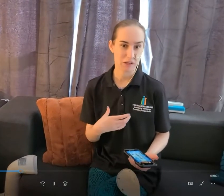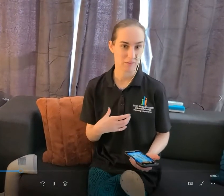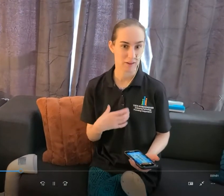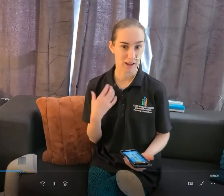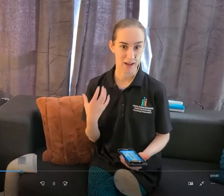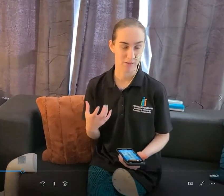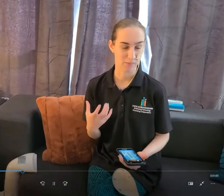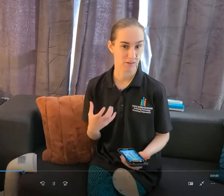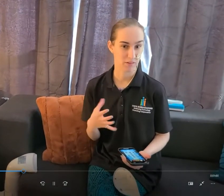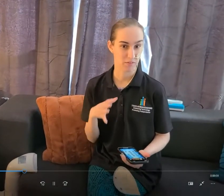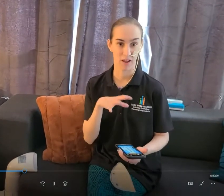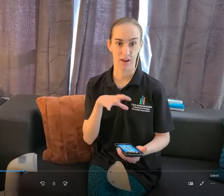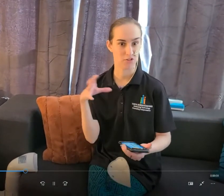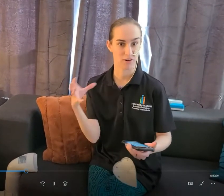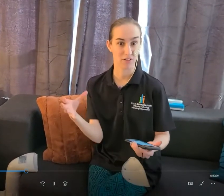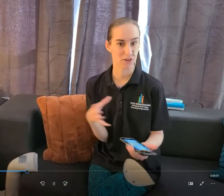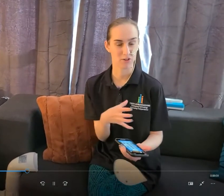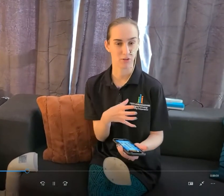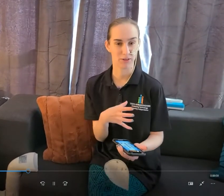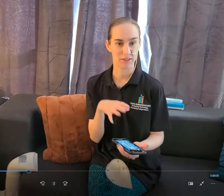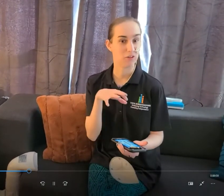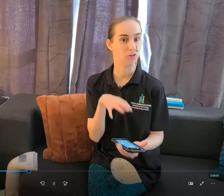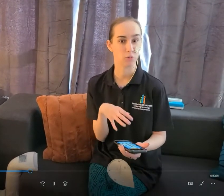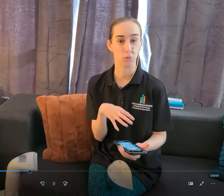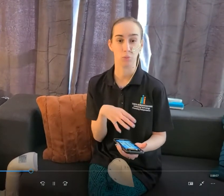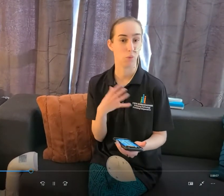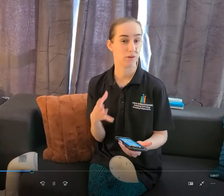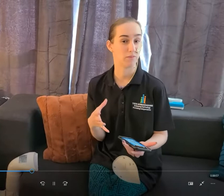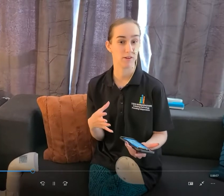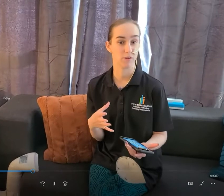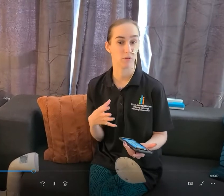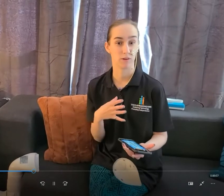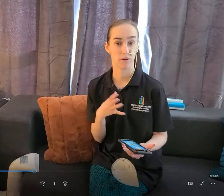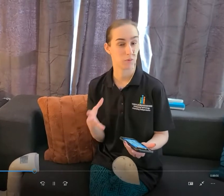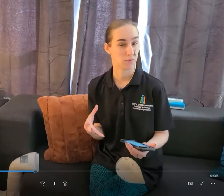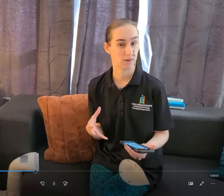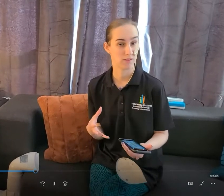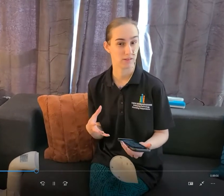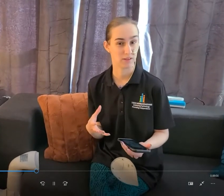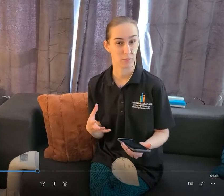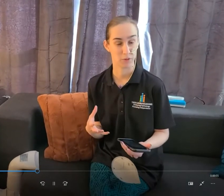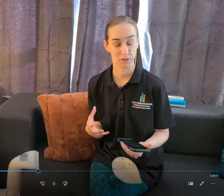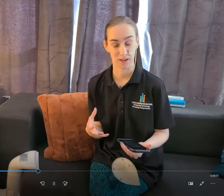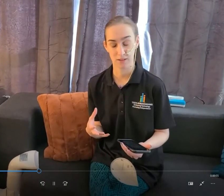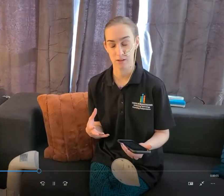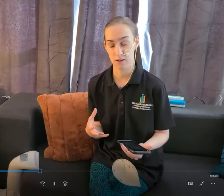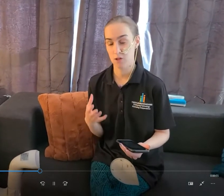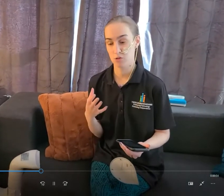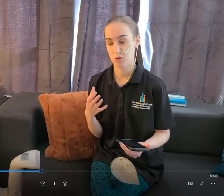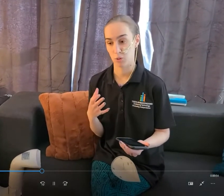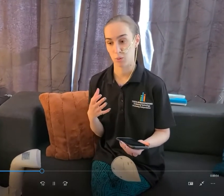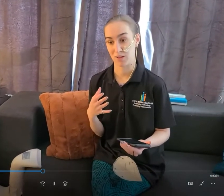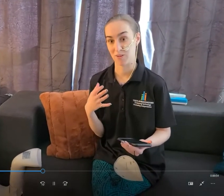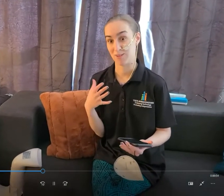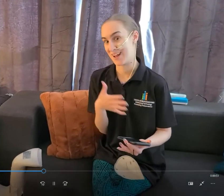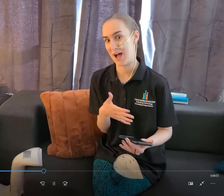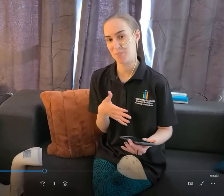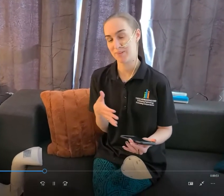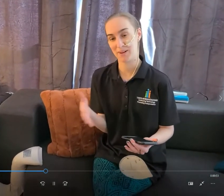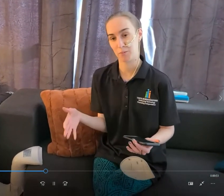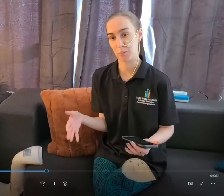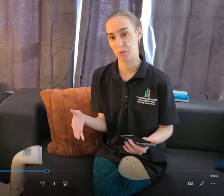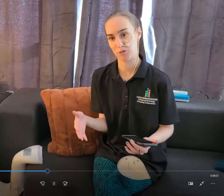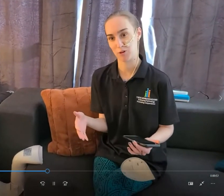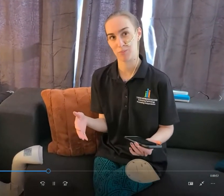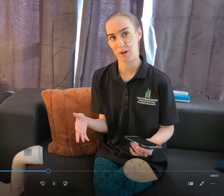For me, if I can have something, again, I try to consolidate into one device or as few devices as I possibly can. So if there's an